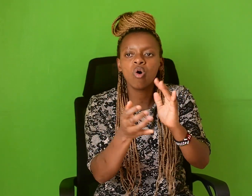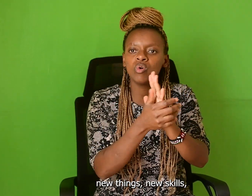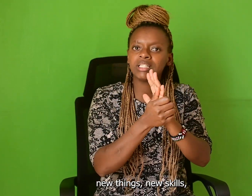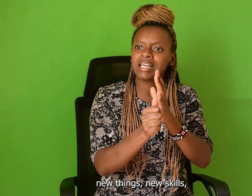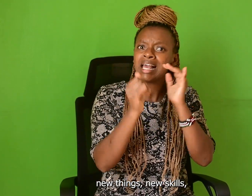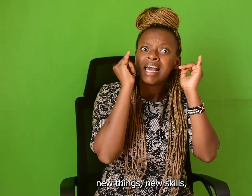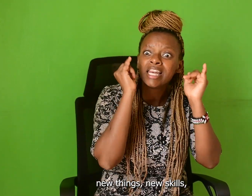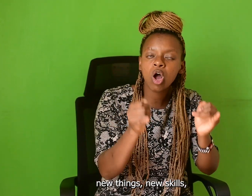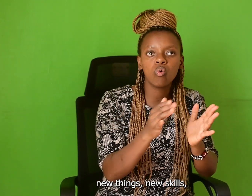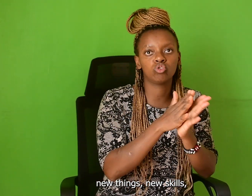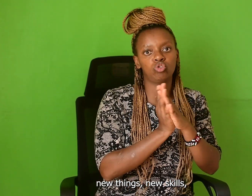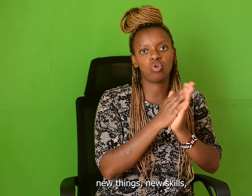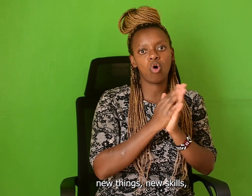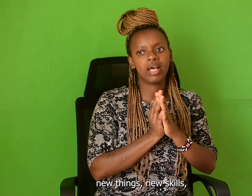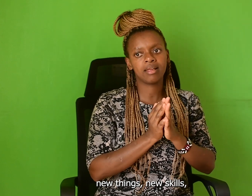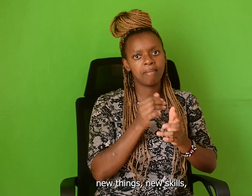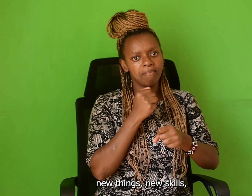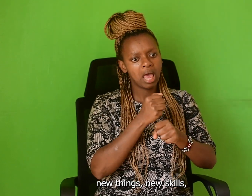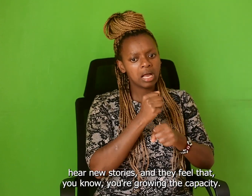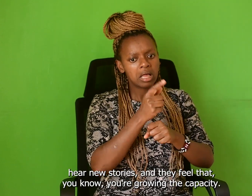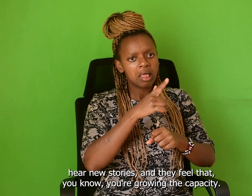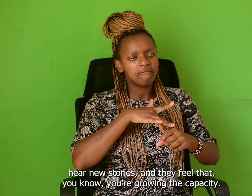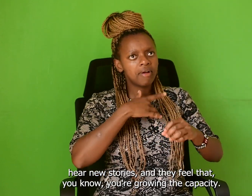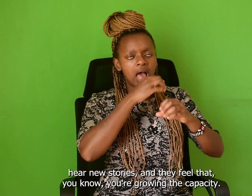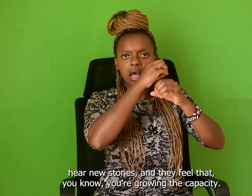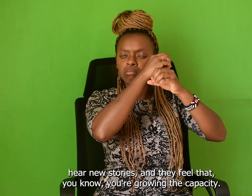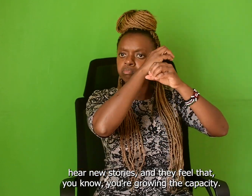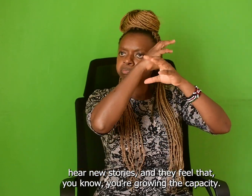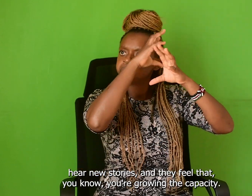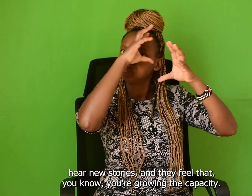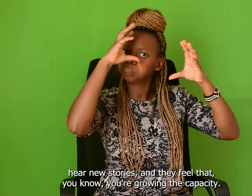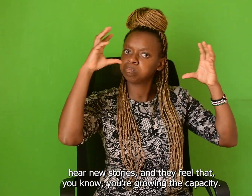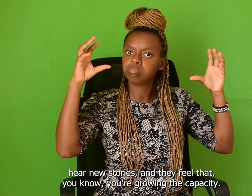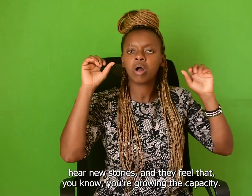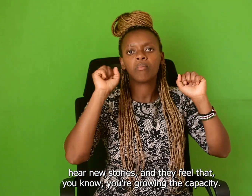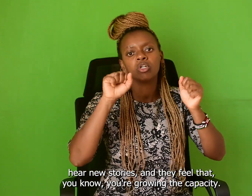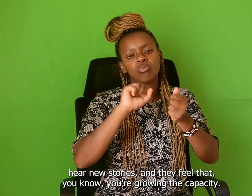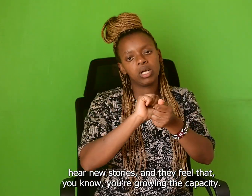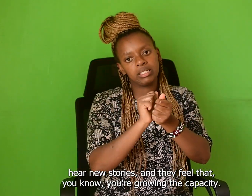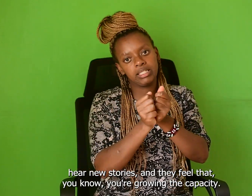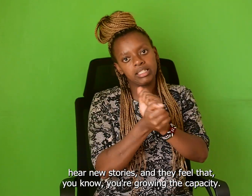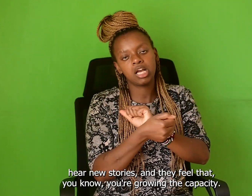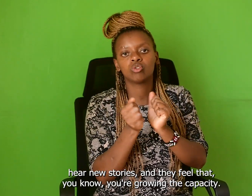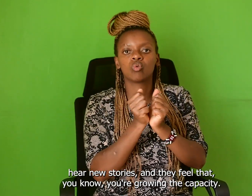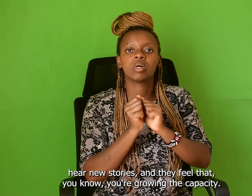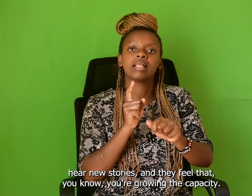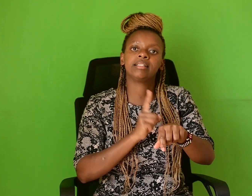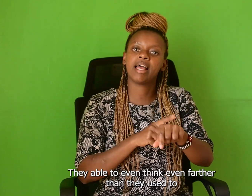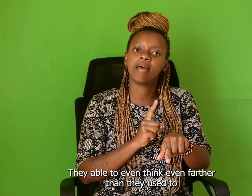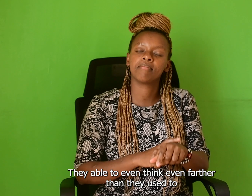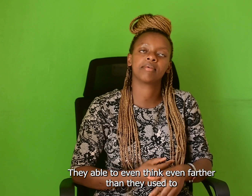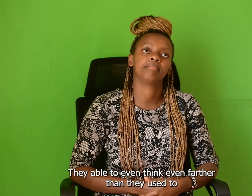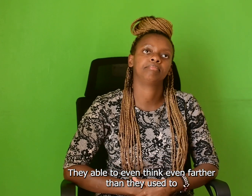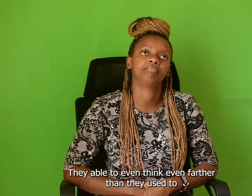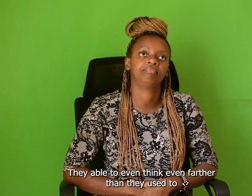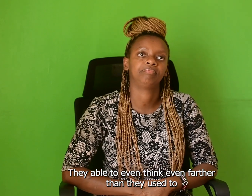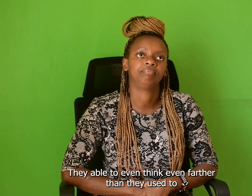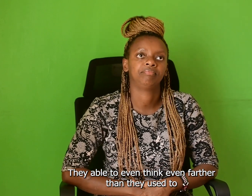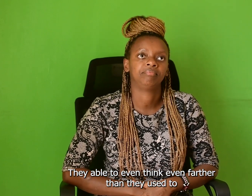new things, new skills, hear new stories, and they feel that you're growing their capacity, they're able to even think